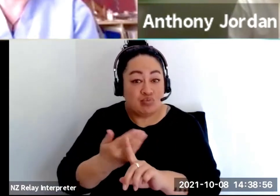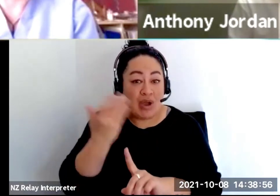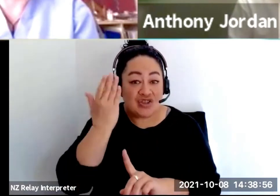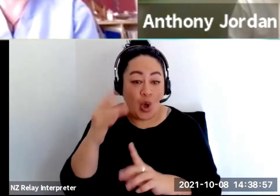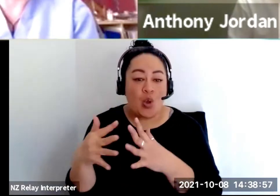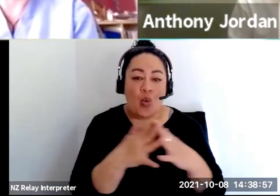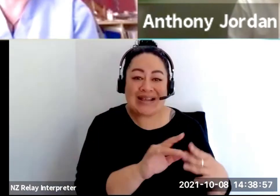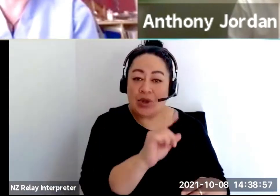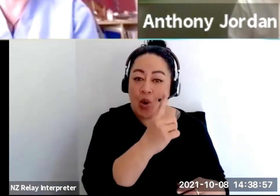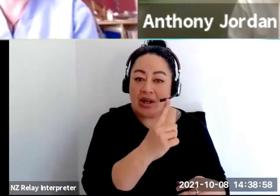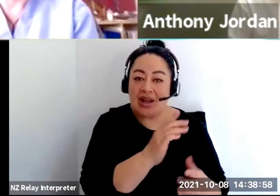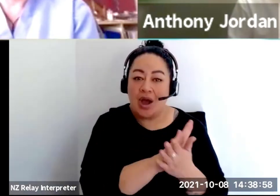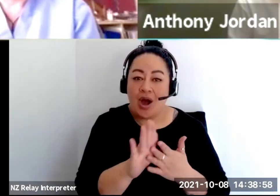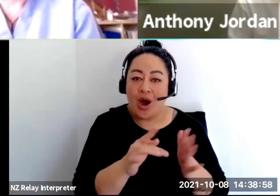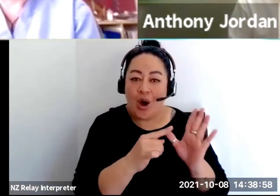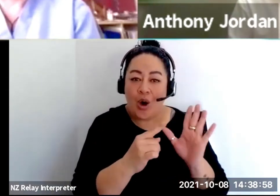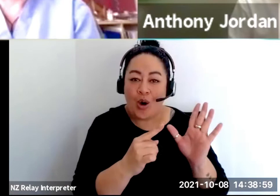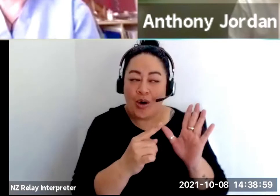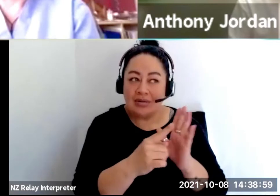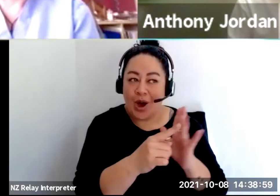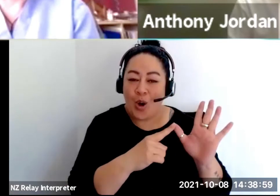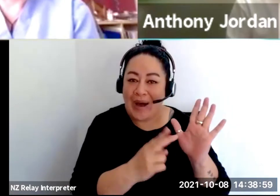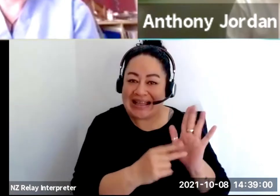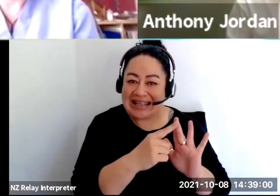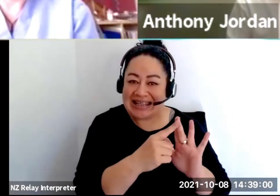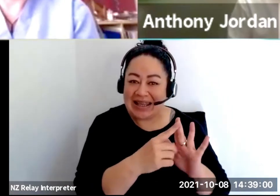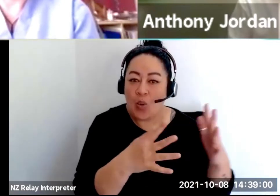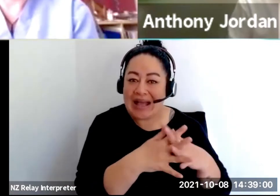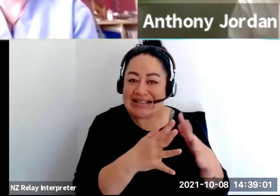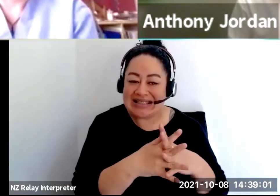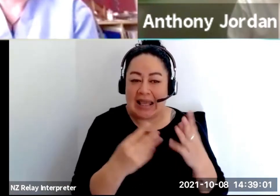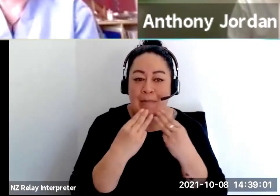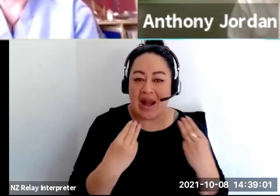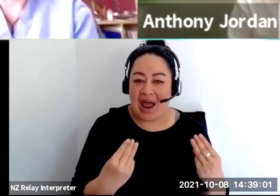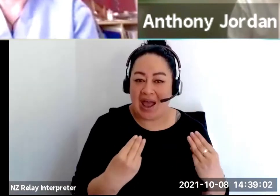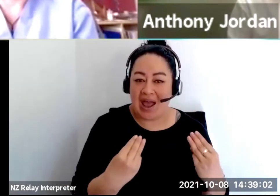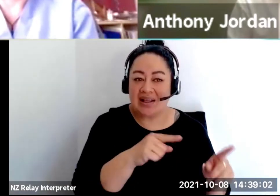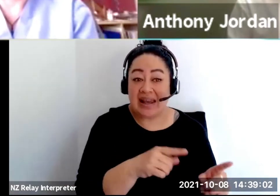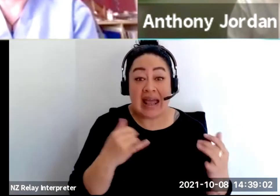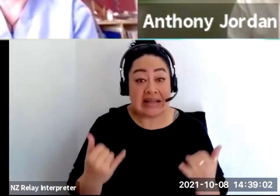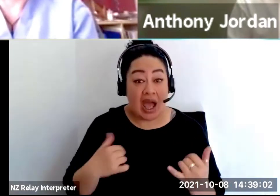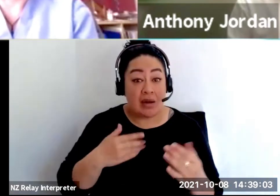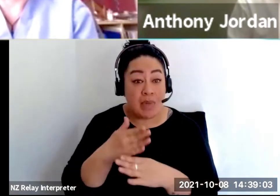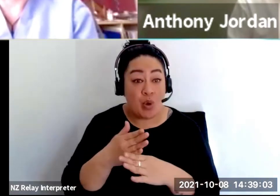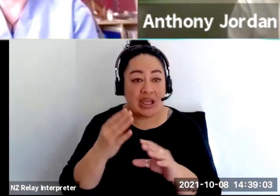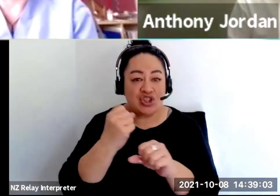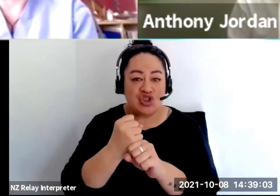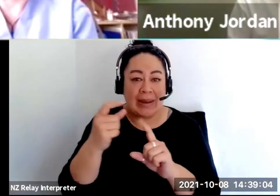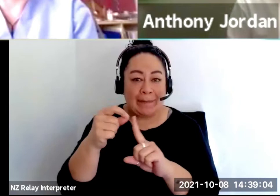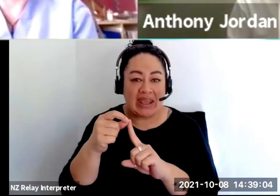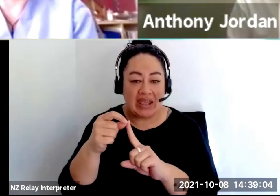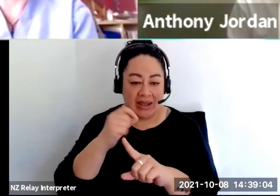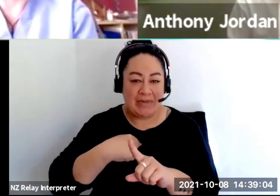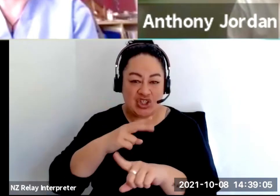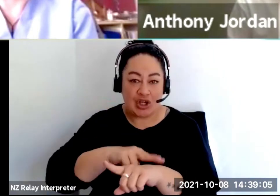Auckland at Whānau Hauā Marae. Now I'm a GP, a doctor, at Turuki Healthcare, which is a